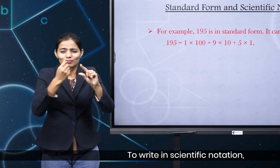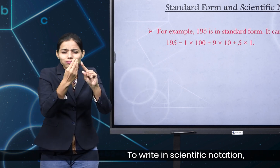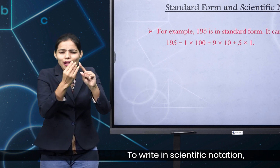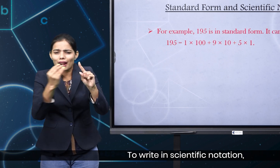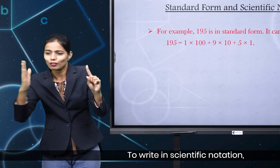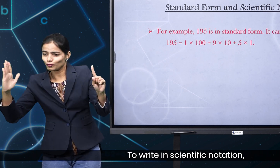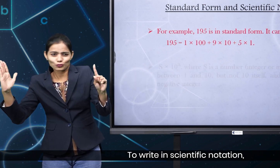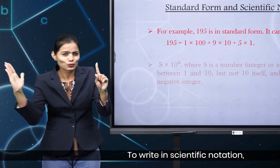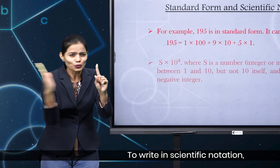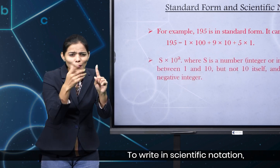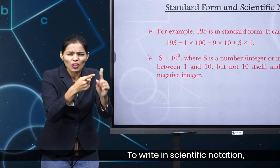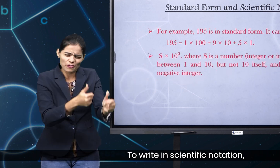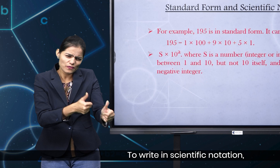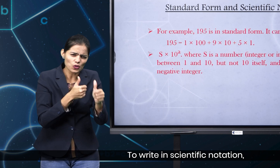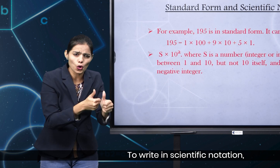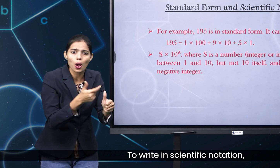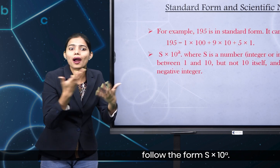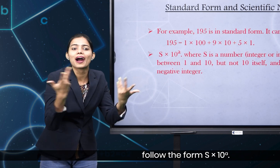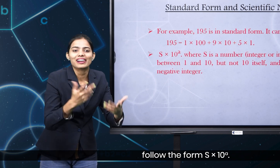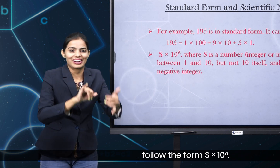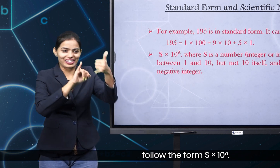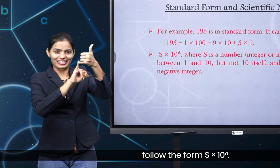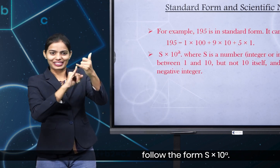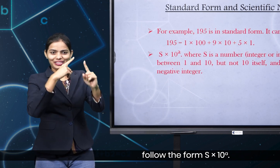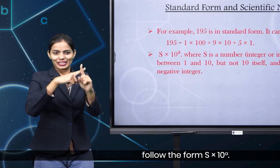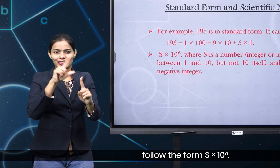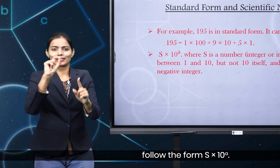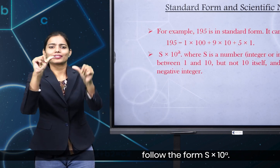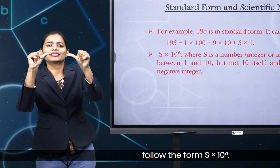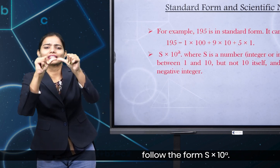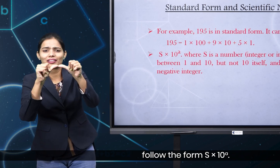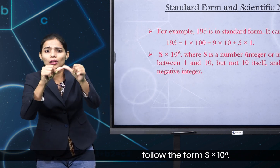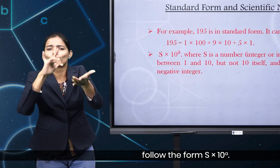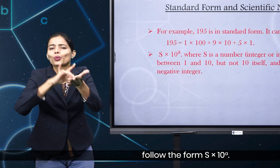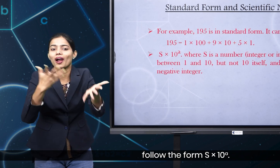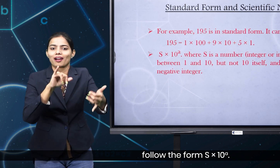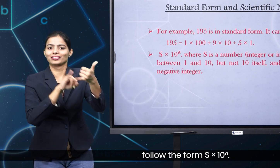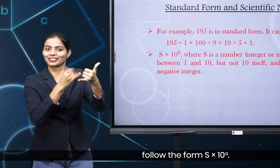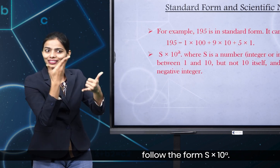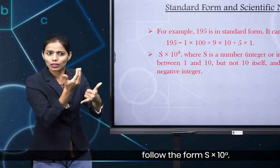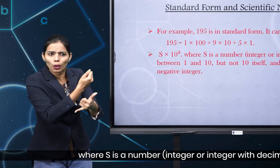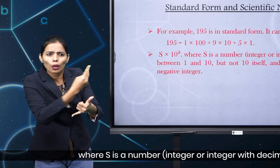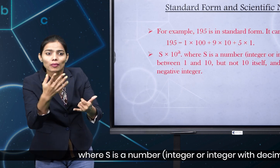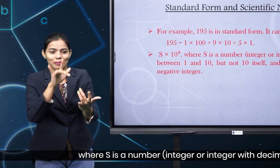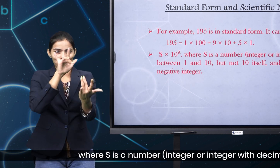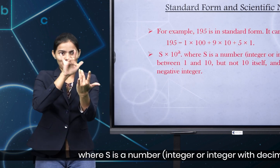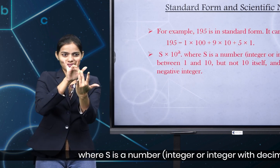To write in scientific notation, follow the form s into 10 power 8, where s is a